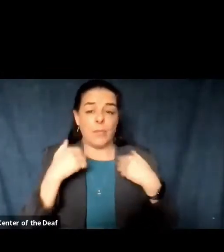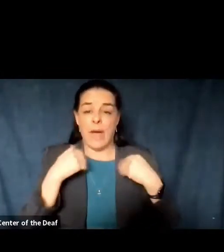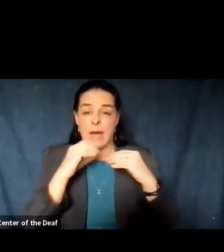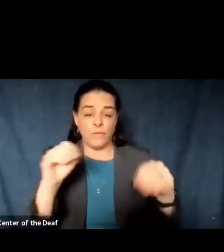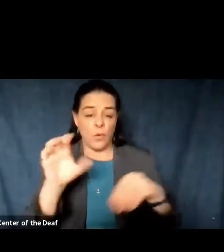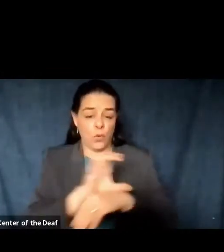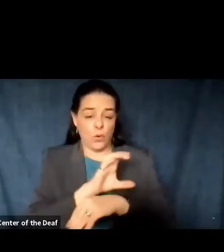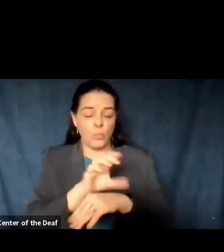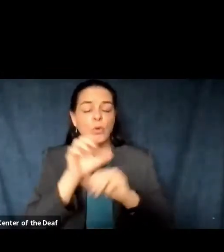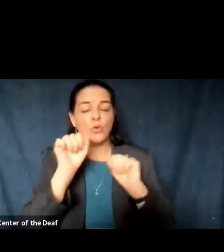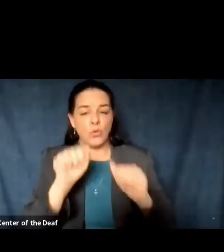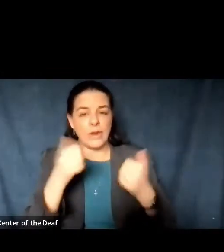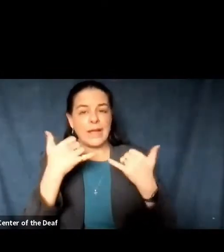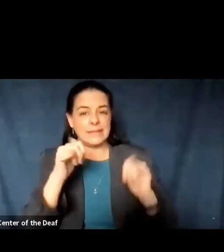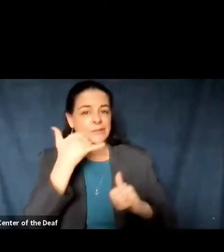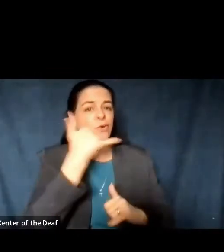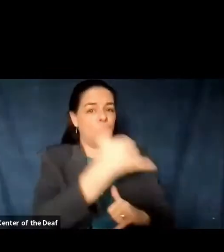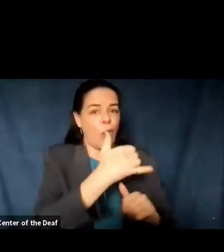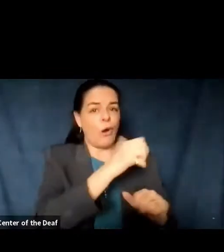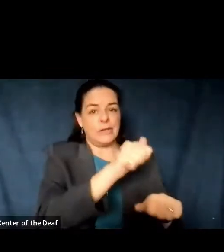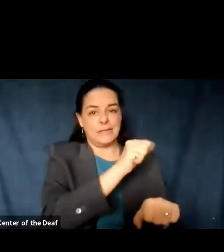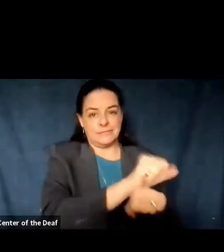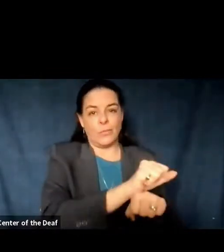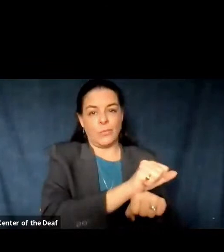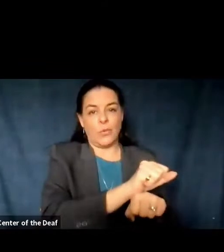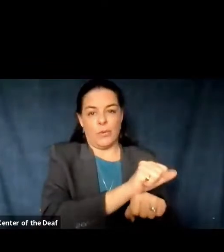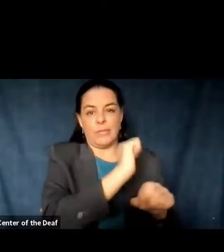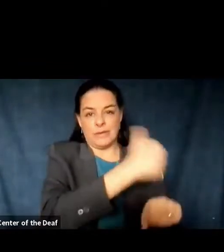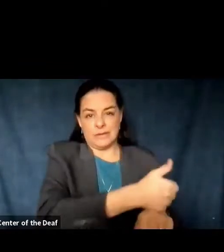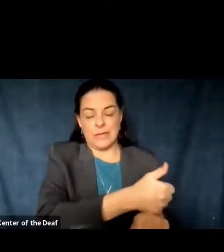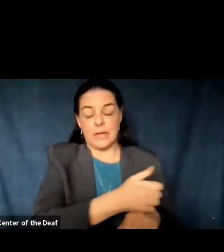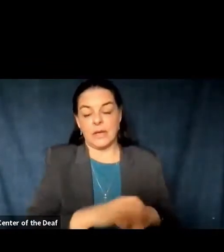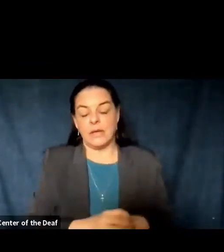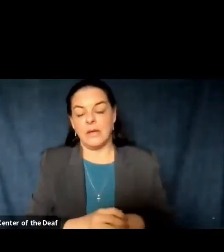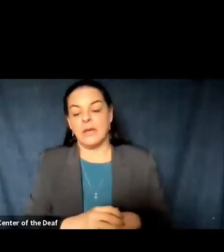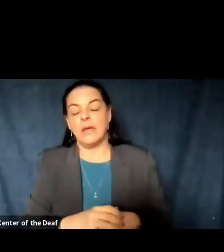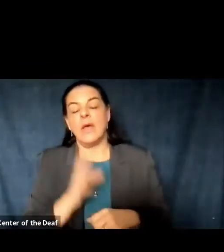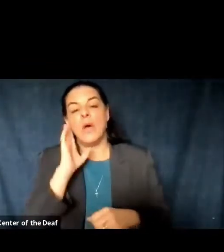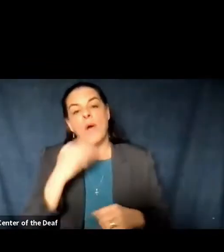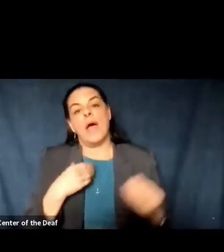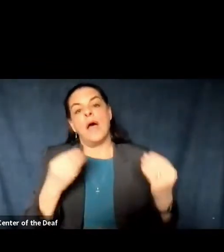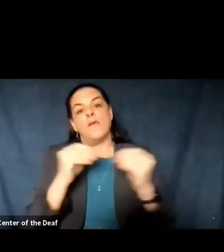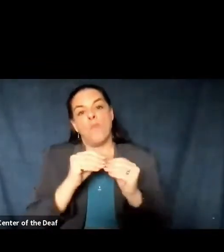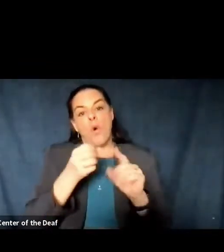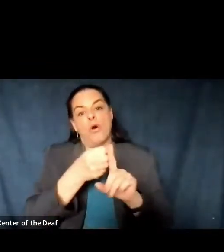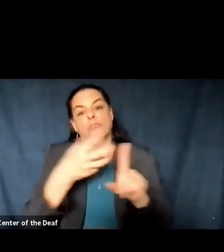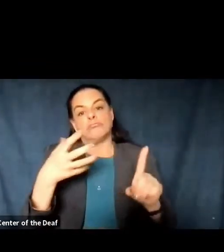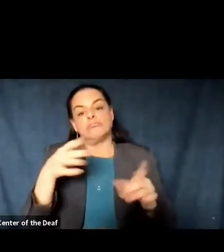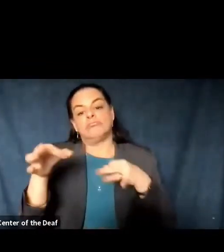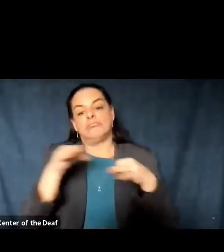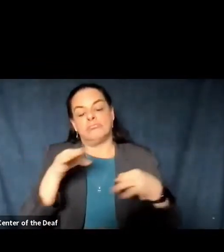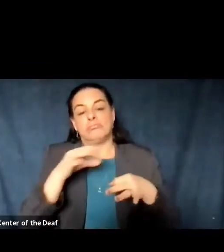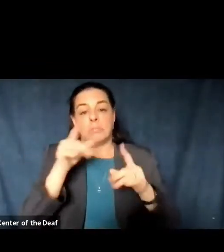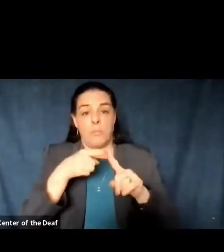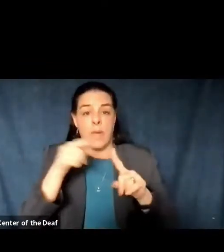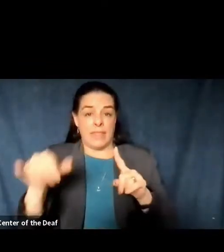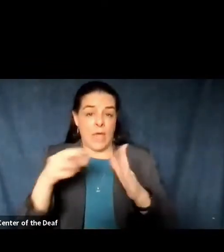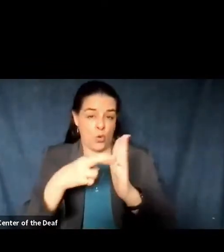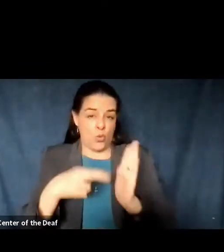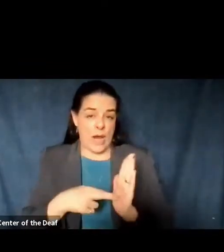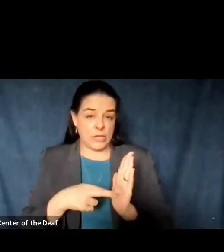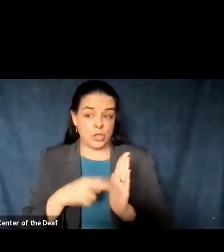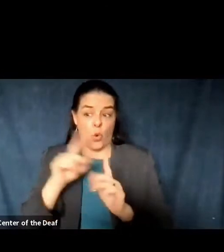line that can still assist them. We will have additional details regarding the registration platform as soon as it's available. We'll get it out to you